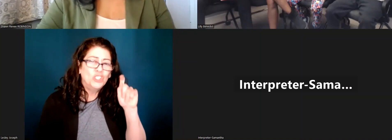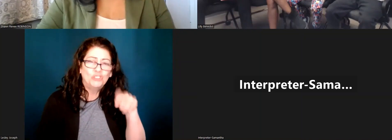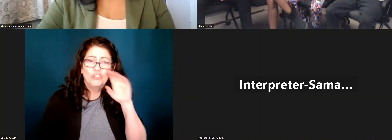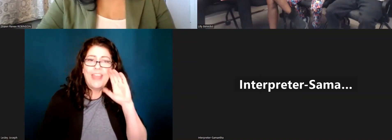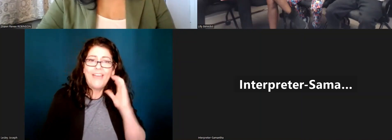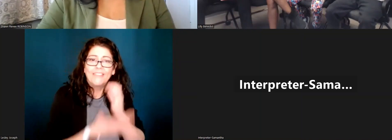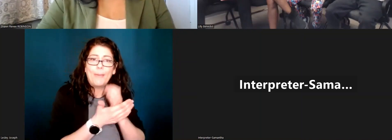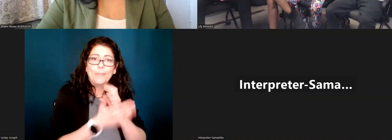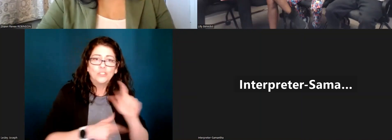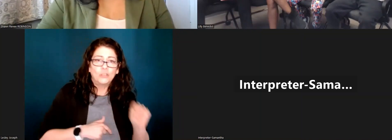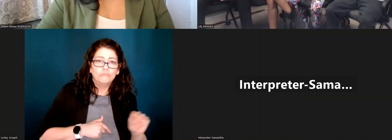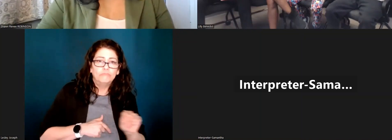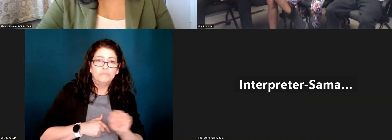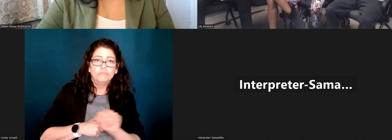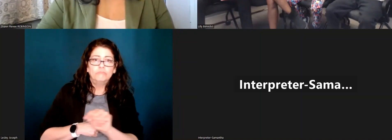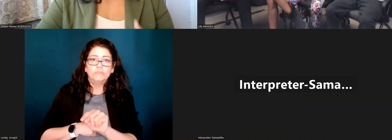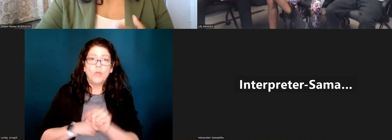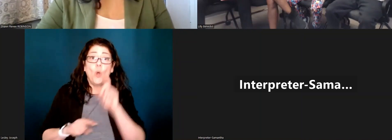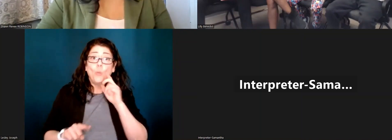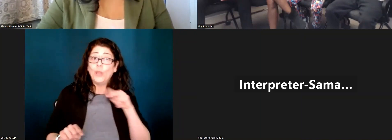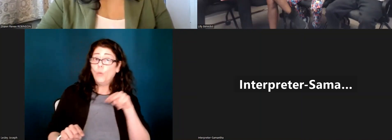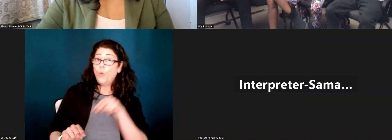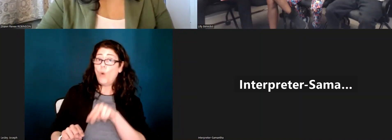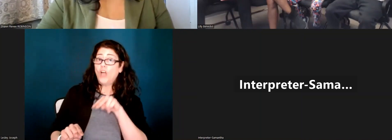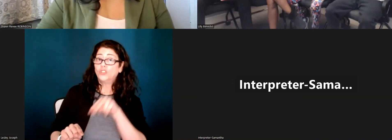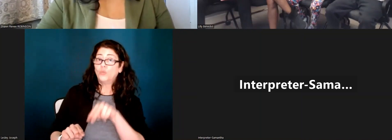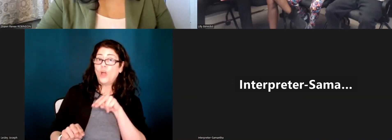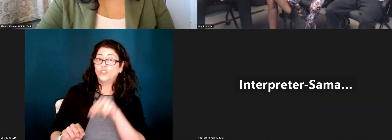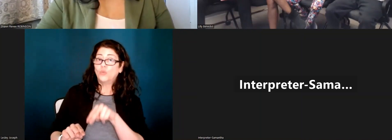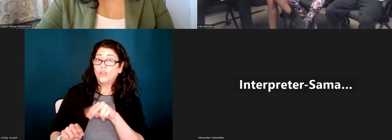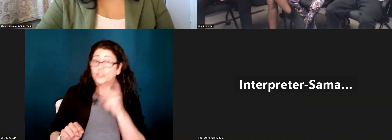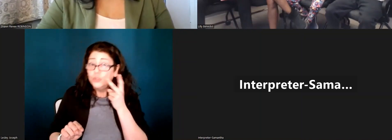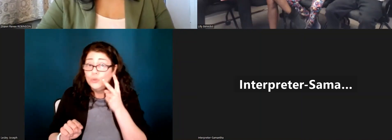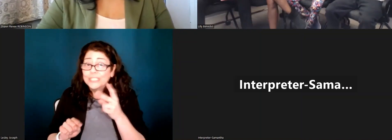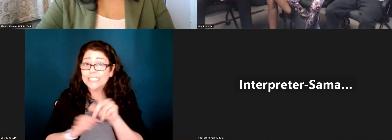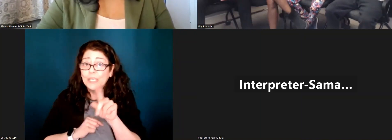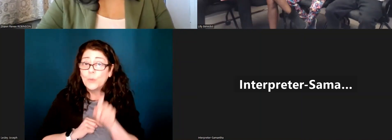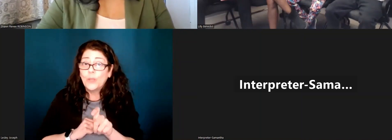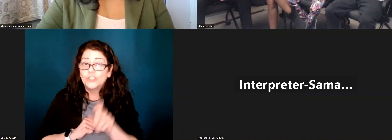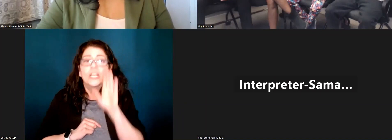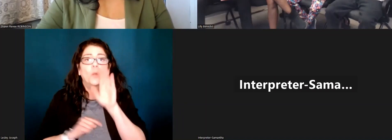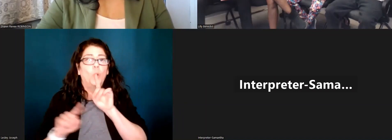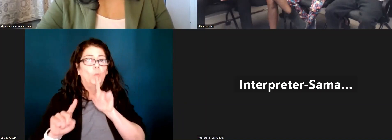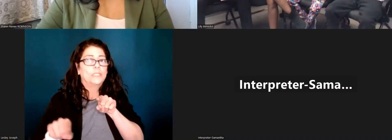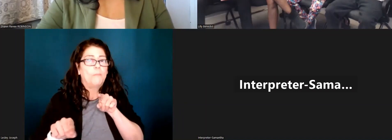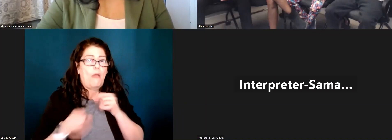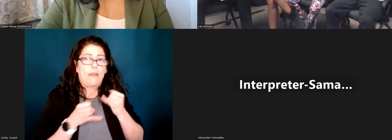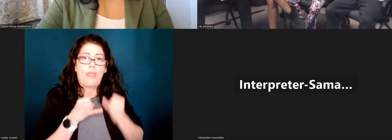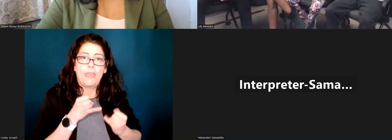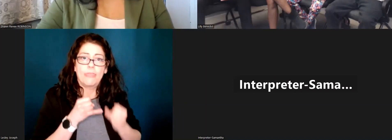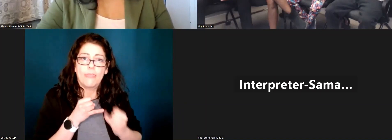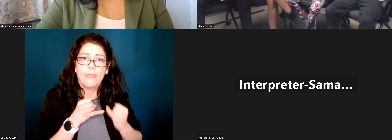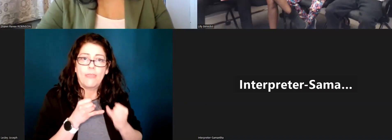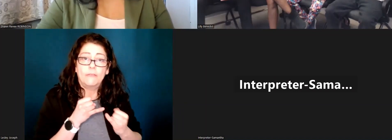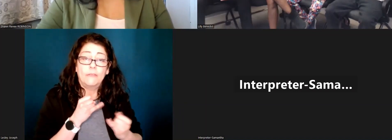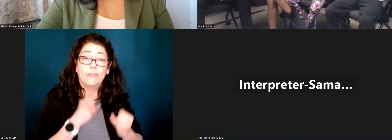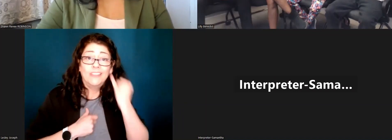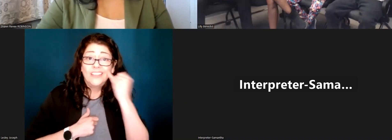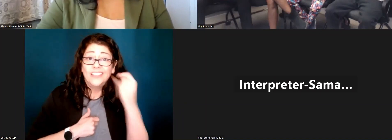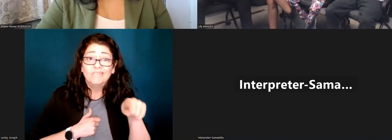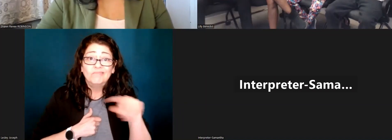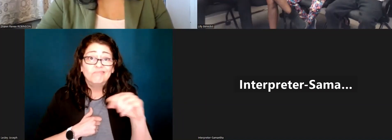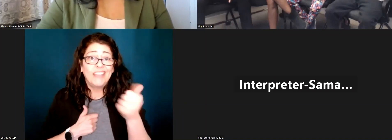monitor that box and answer the questions at the end. If you have a comment or